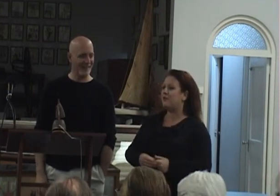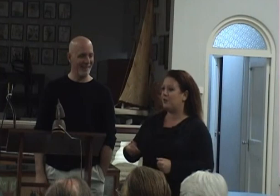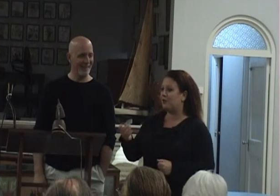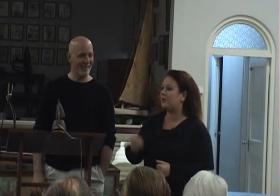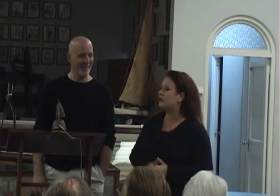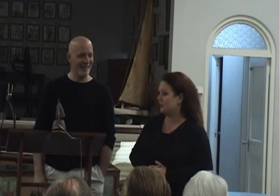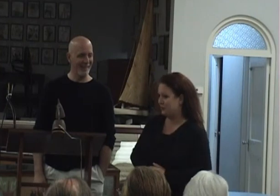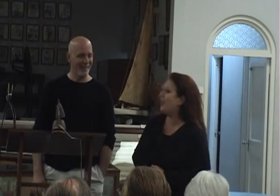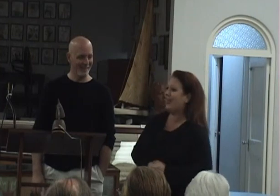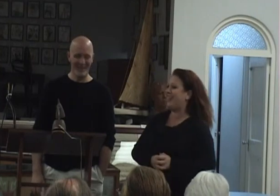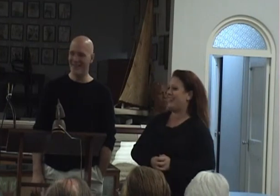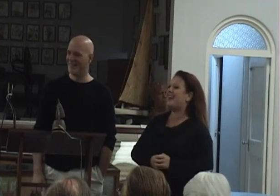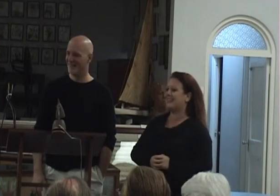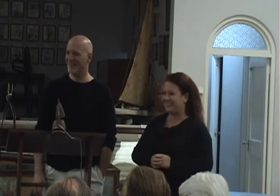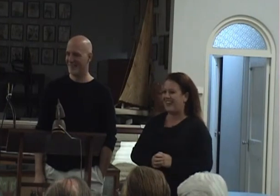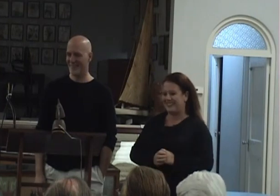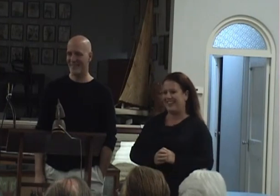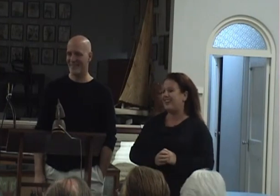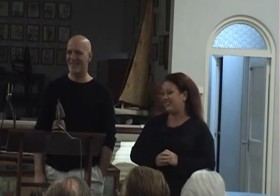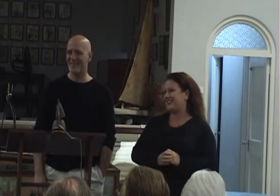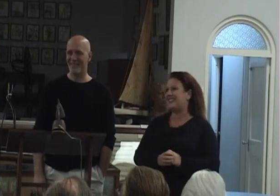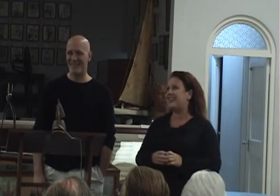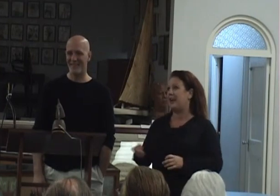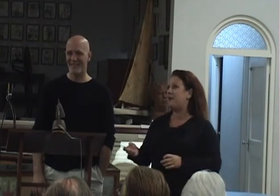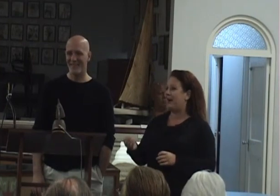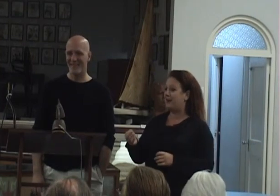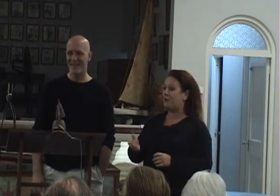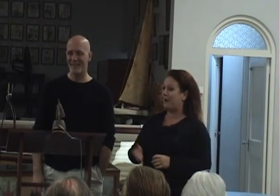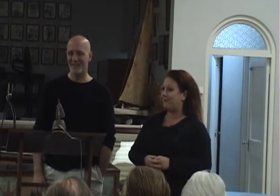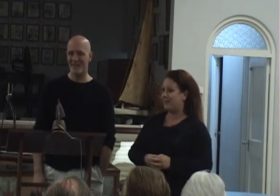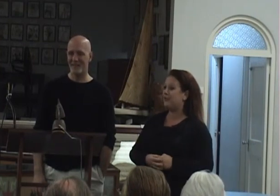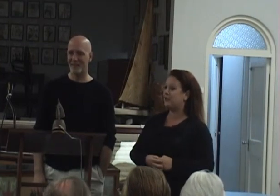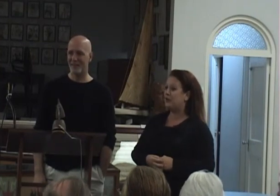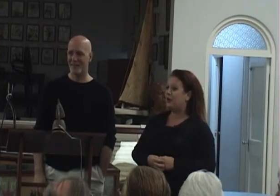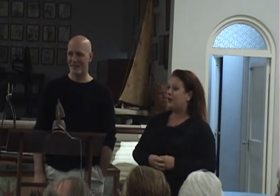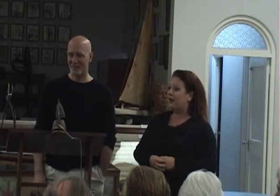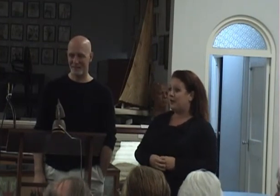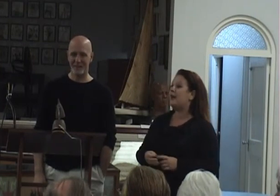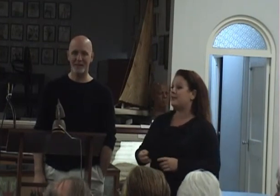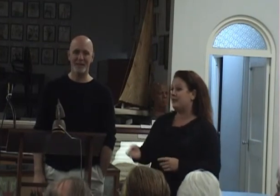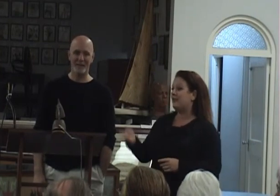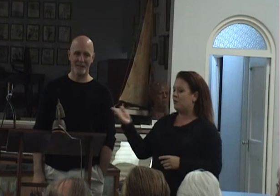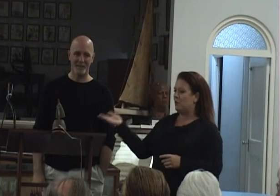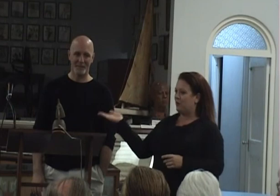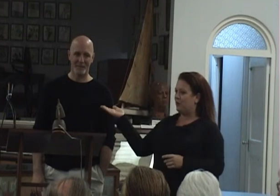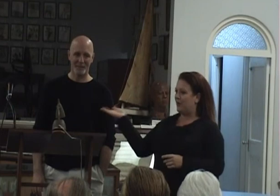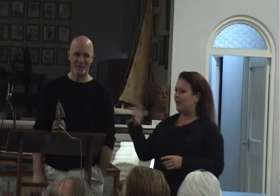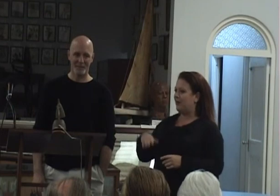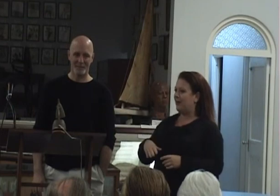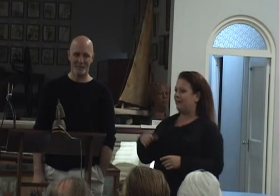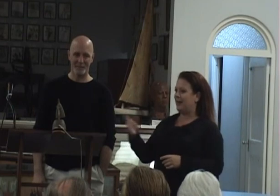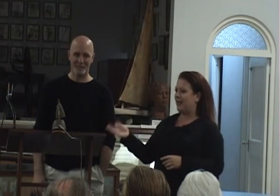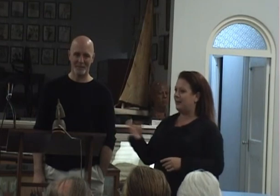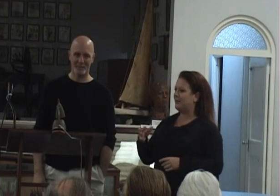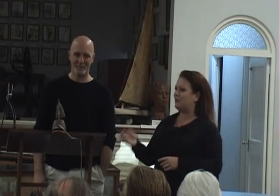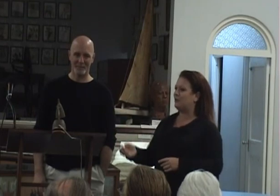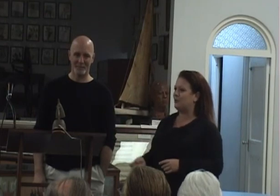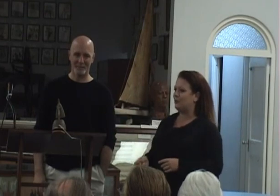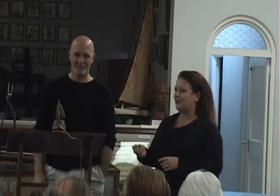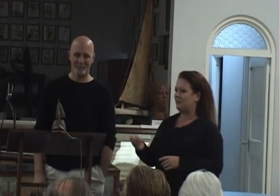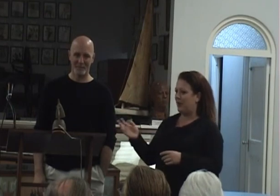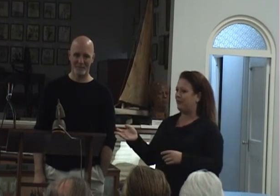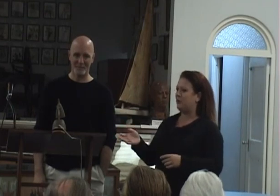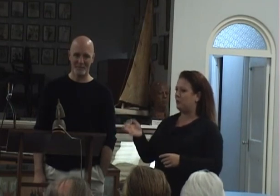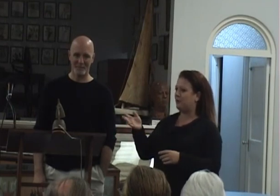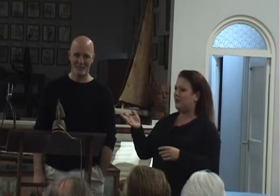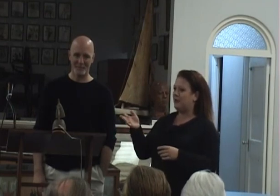I can give you the original. Exactly, I certainly can. I know, I'm the You wrote it in English? Yes, and then the woman who edited it, and then I had a student